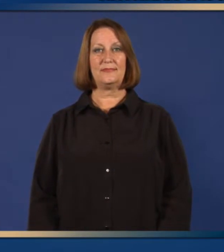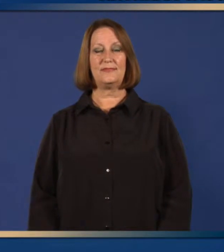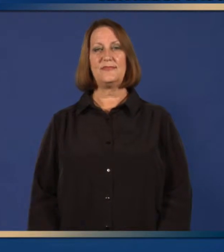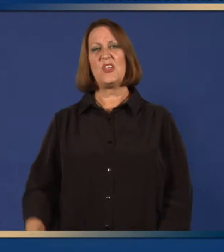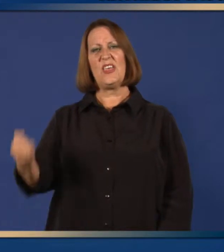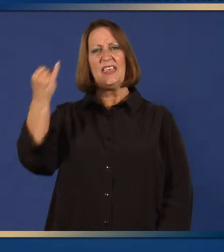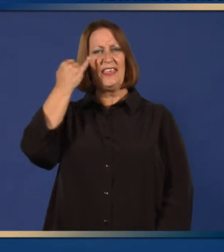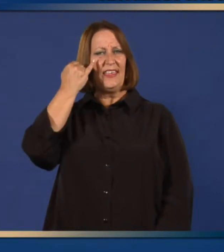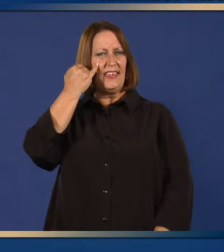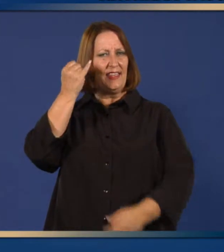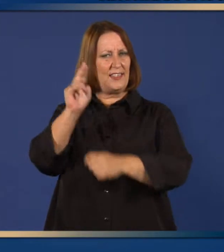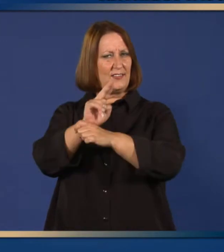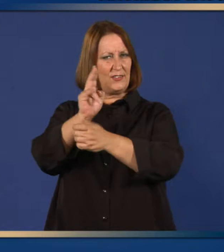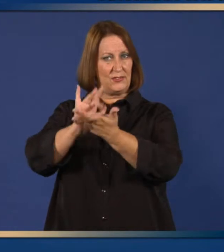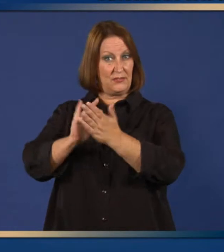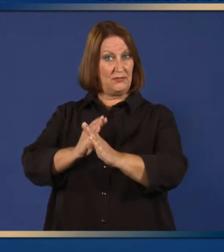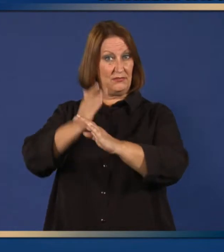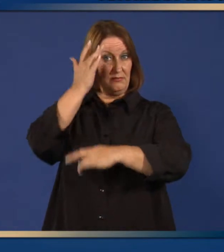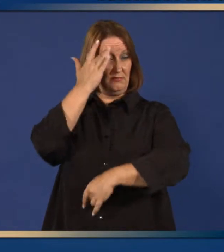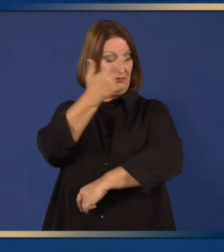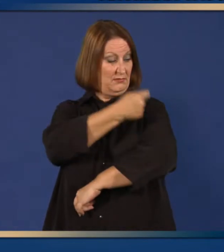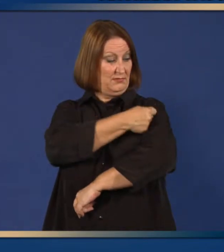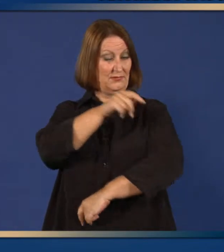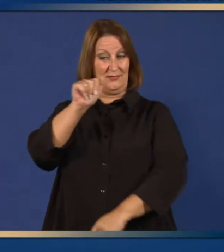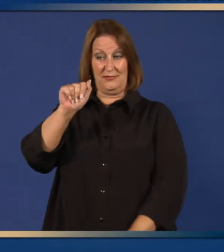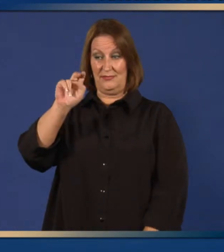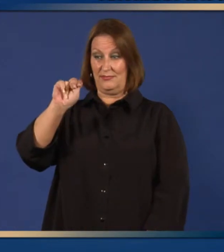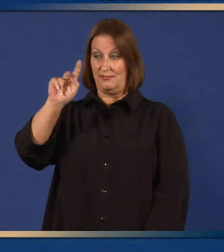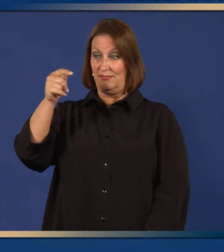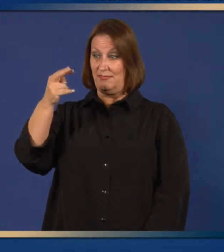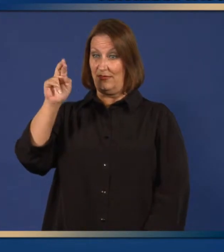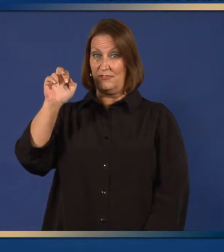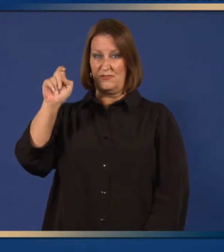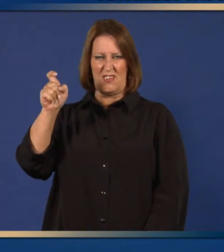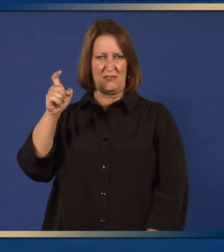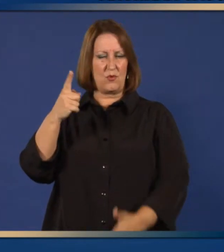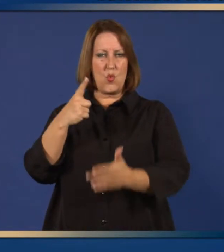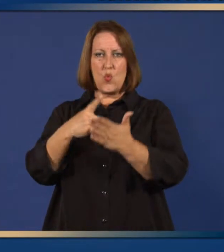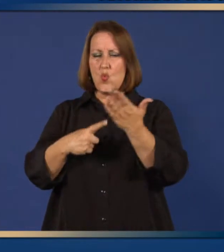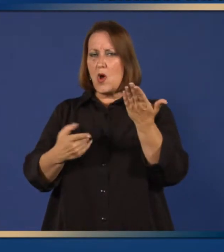Five, what are the risks from anthrax vaccine?